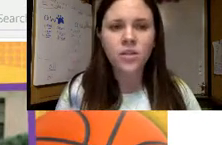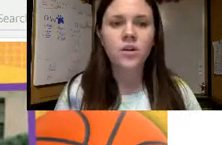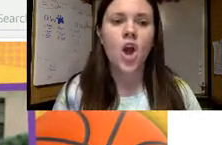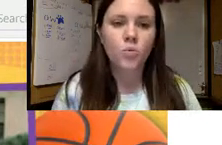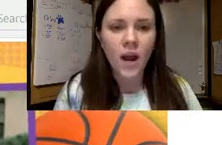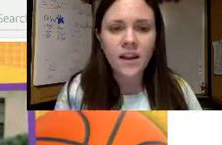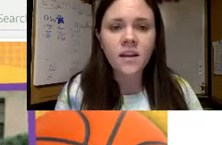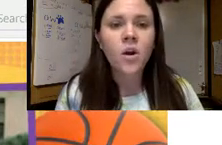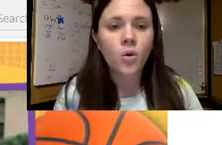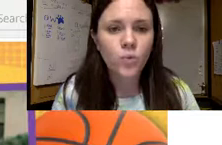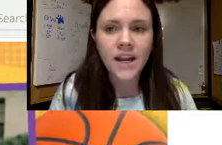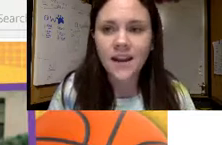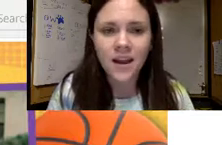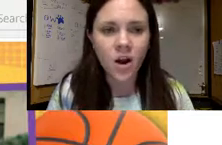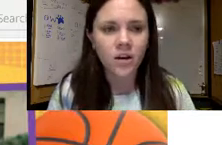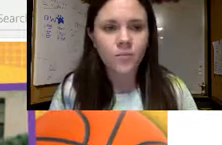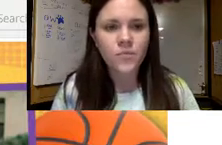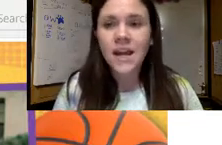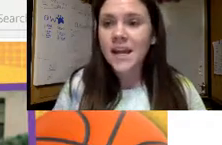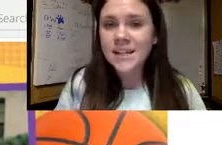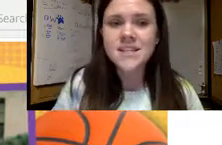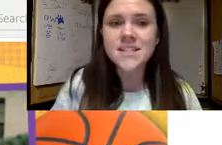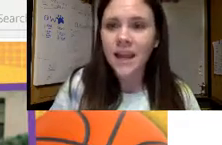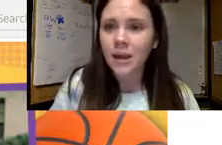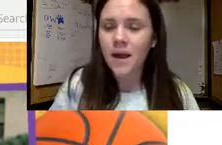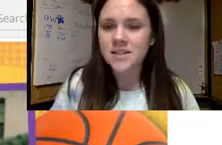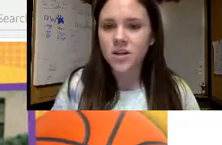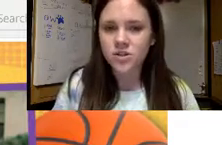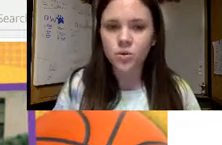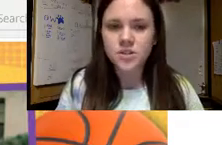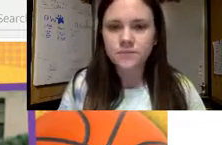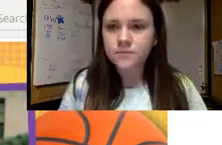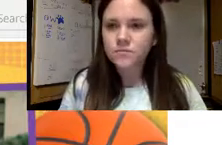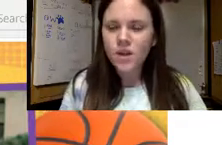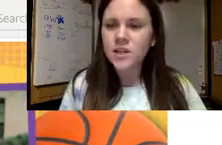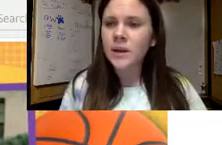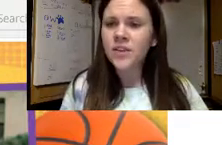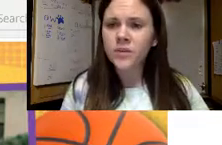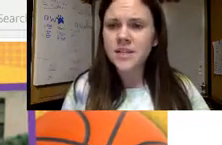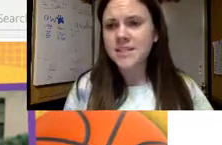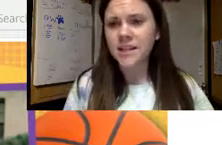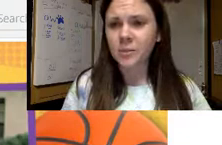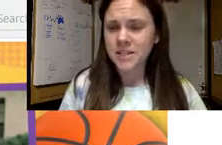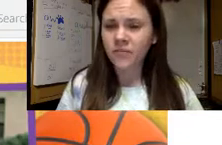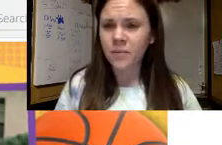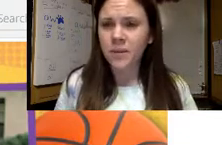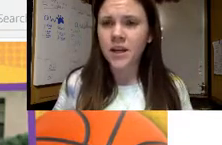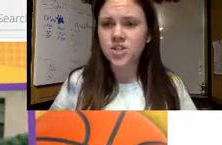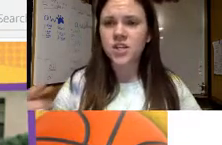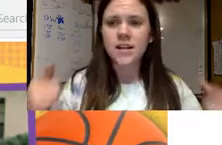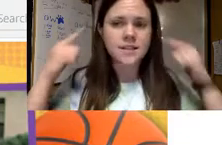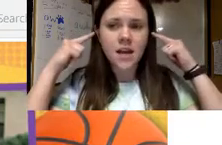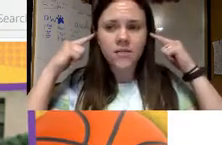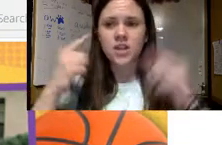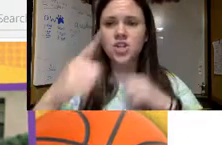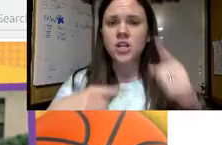math, writing, reading, and art. It's the same as in other schools. So even though Rosina is a little bit different because